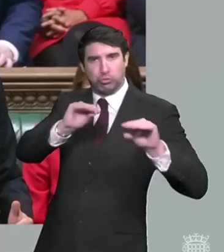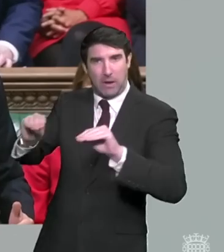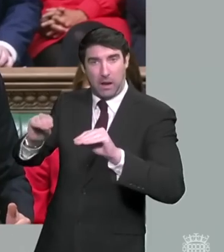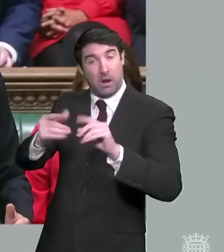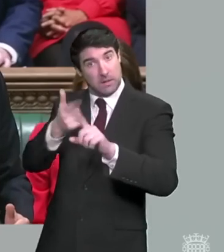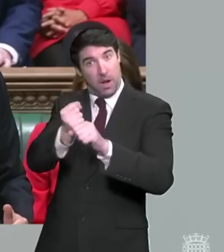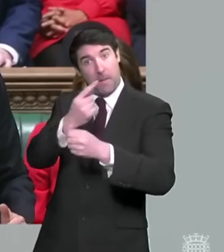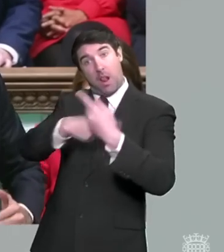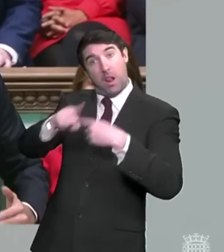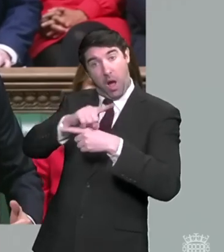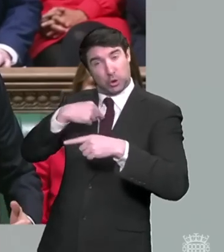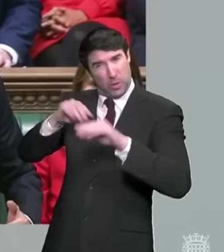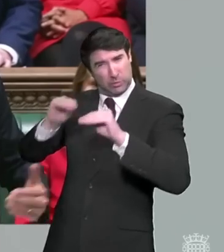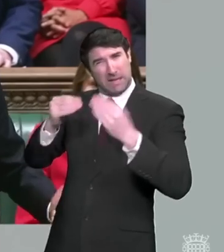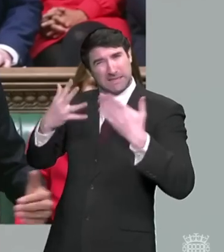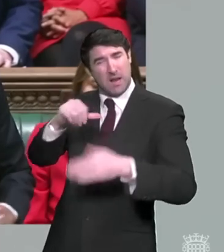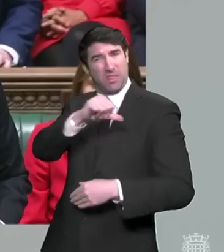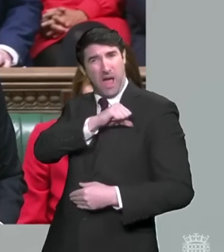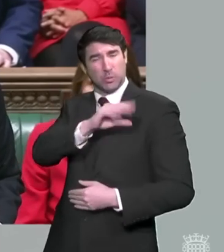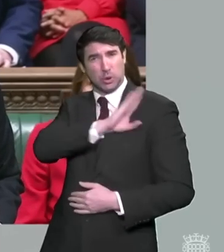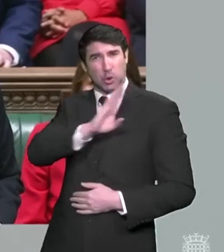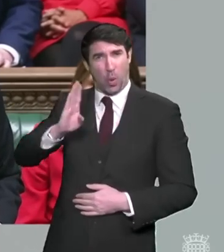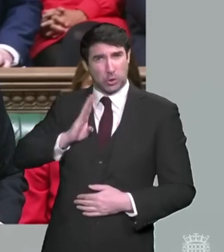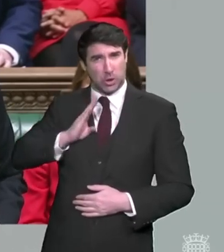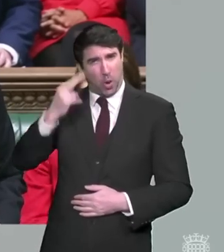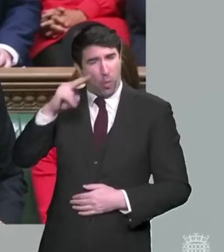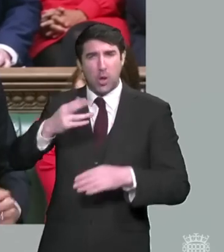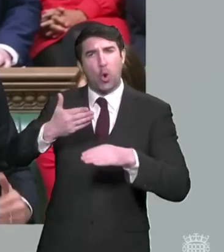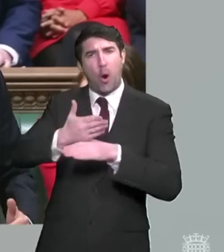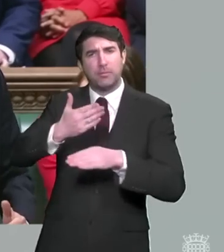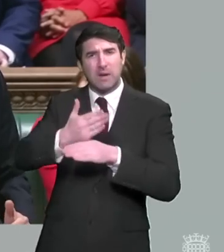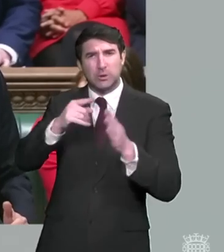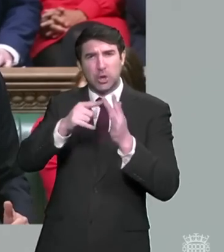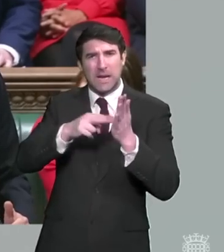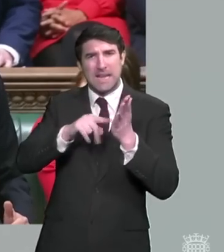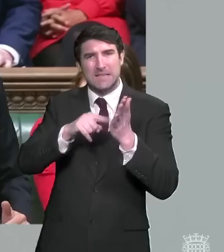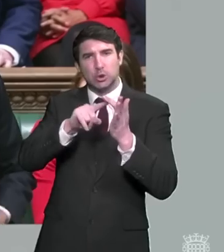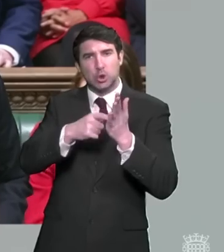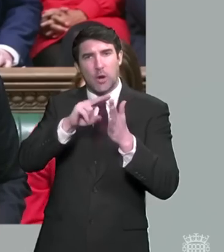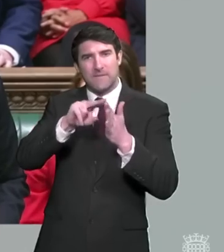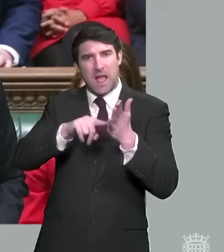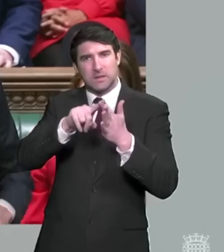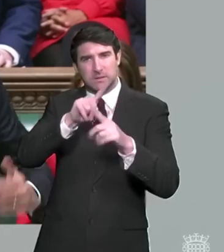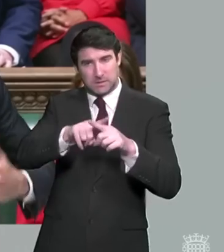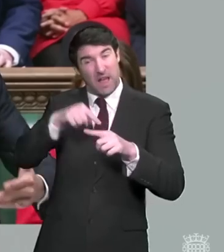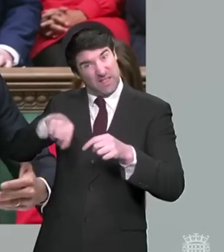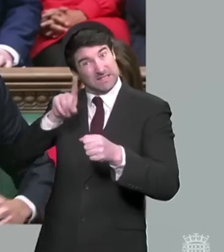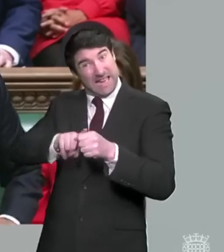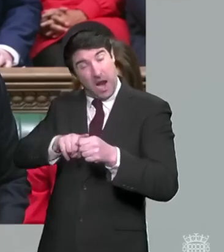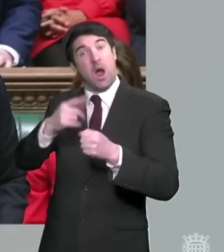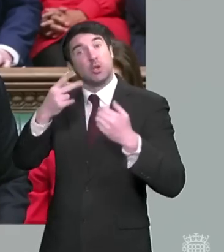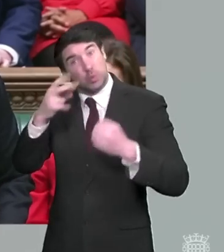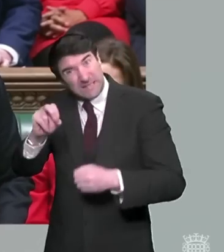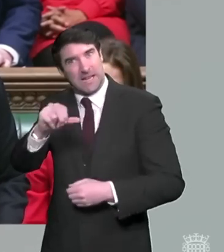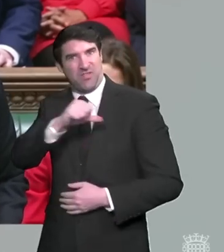through Operation Interflex. This year the Defence Secretary announced that last year we'll be training 20,000 Ukrainian soldiers in addition